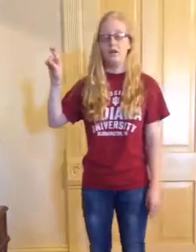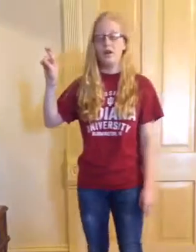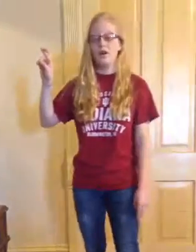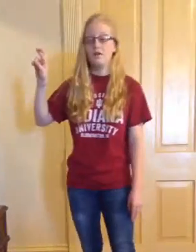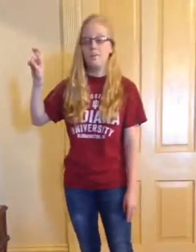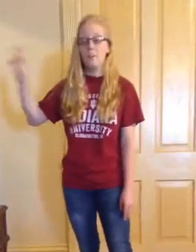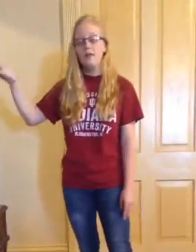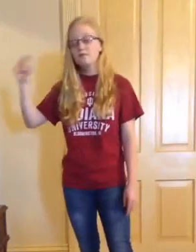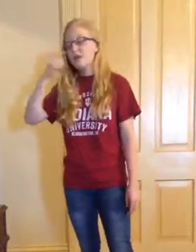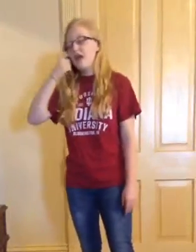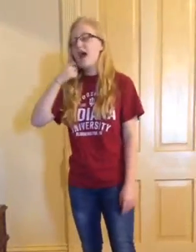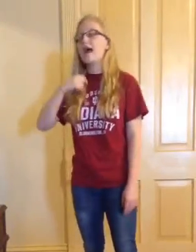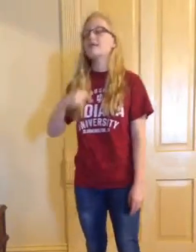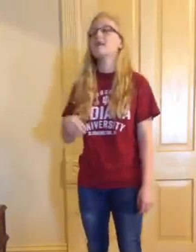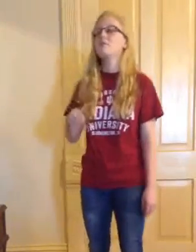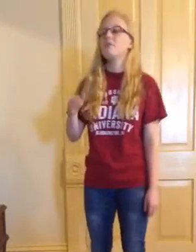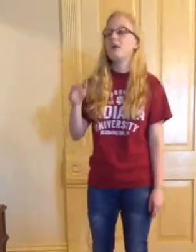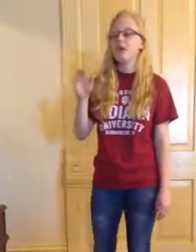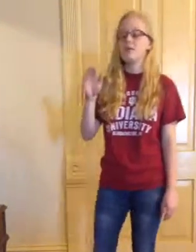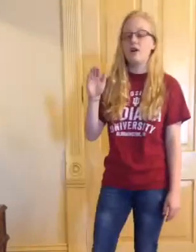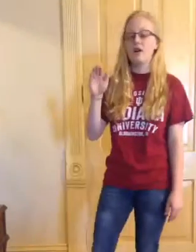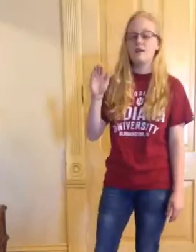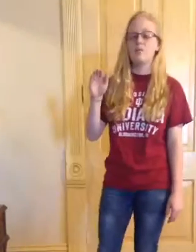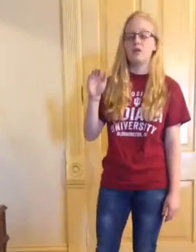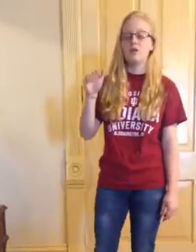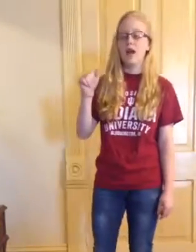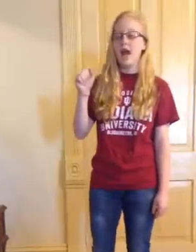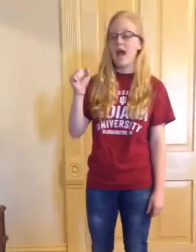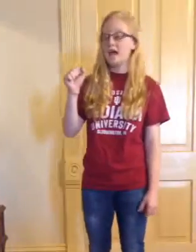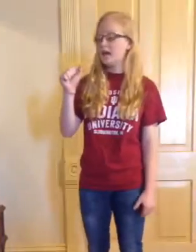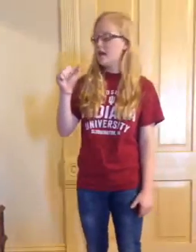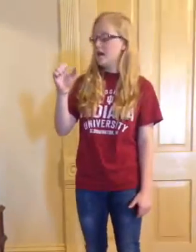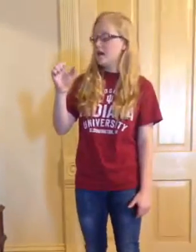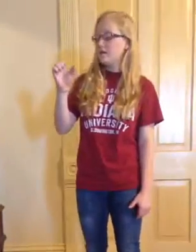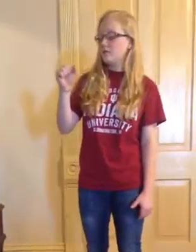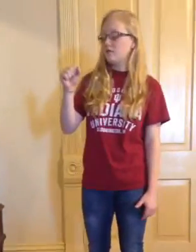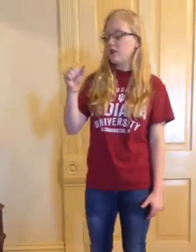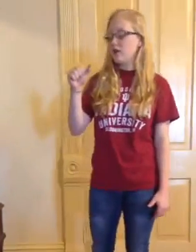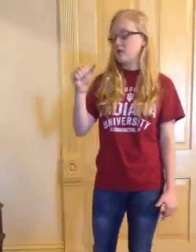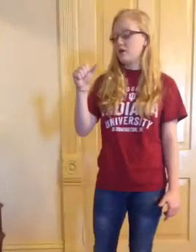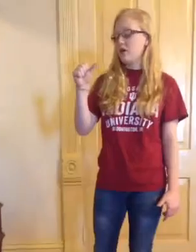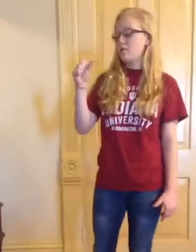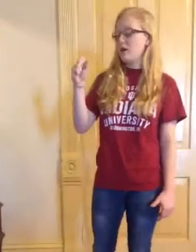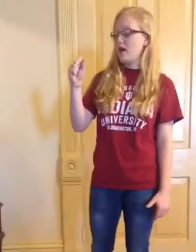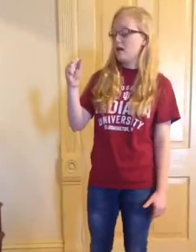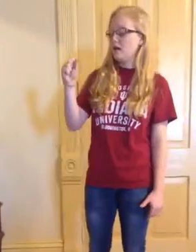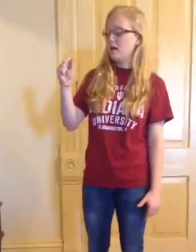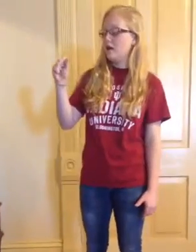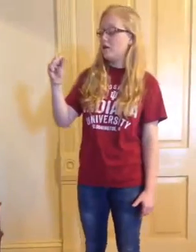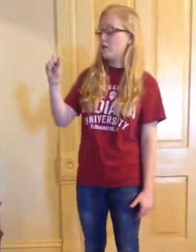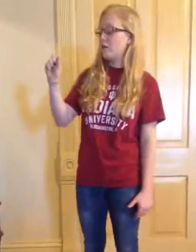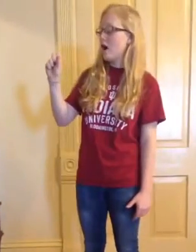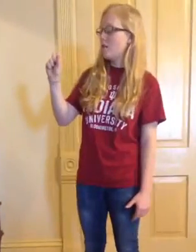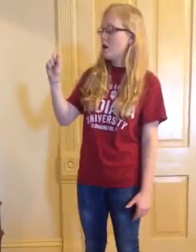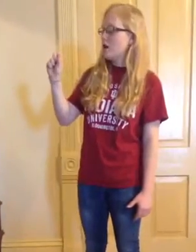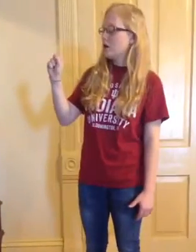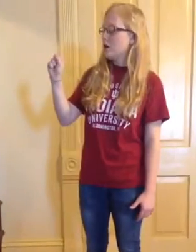R. S is very similar to A, except your fingers curl up and your thumb goes